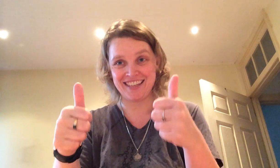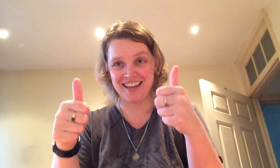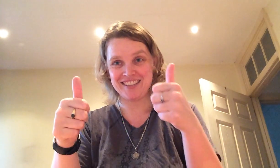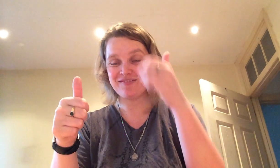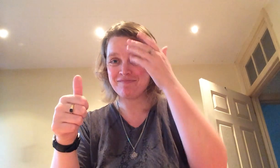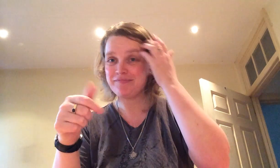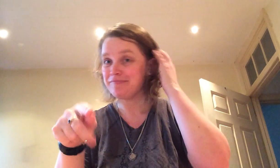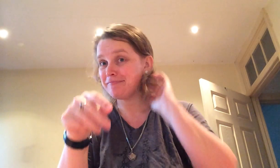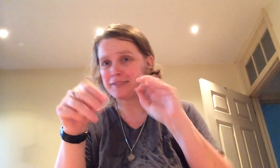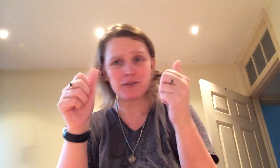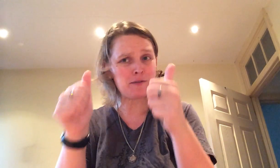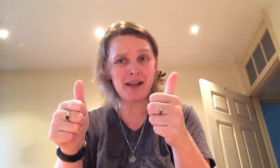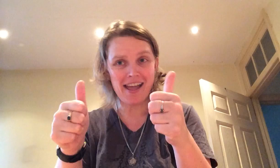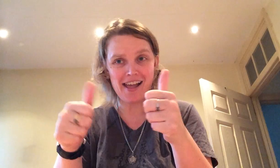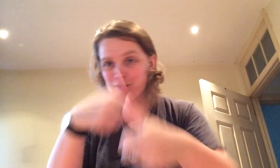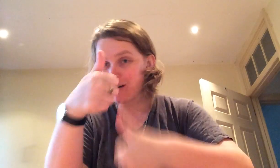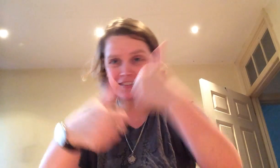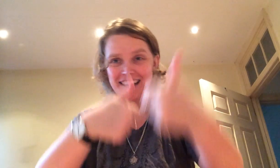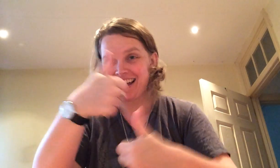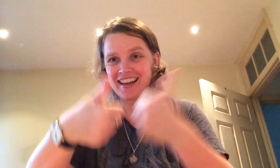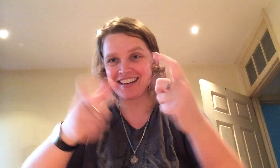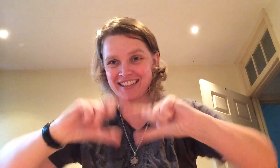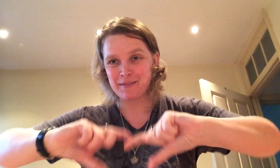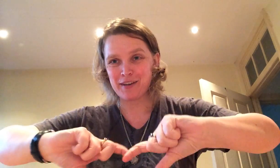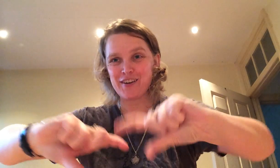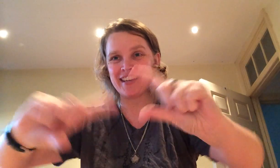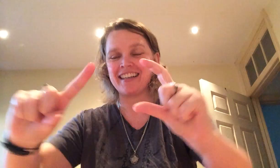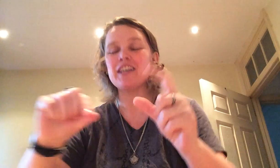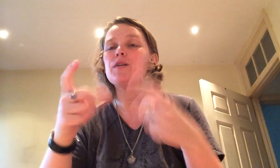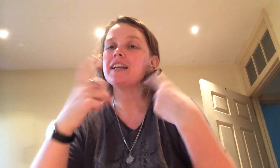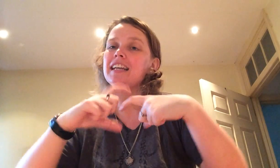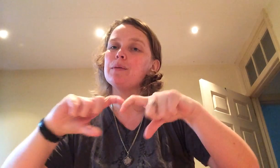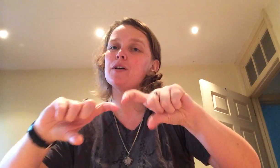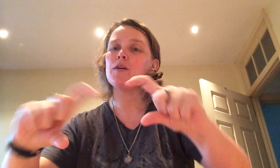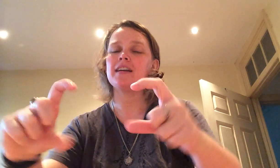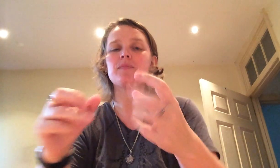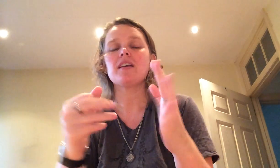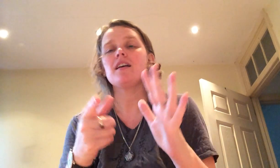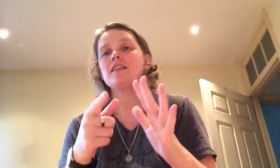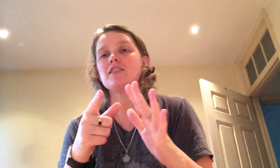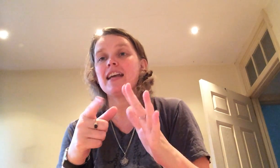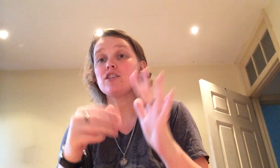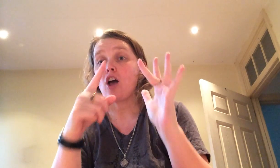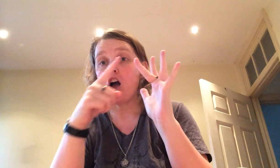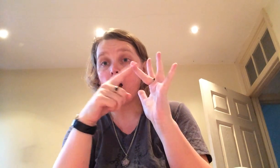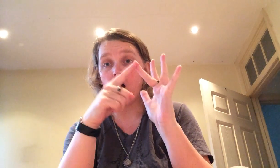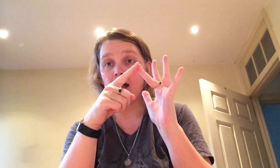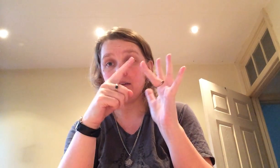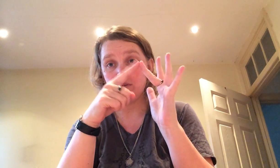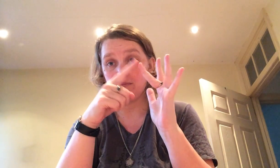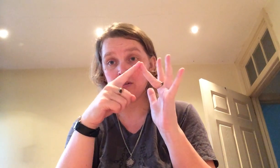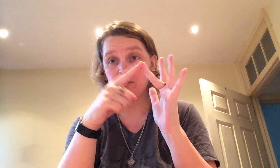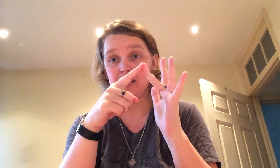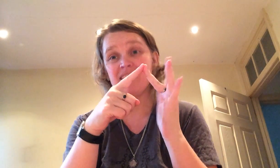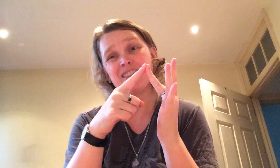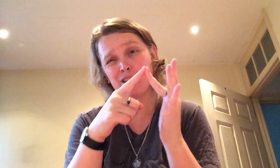Okay, you're doing well. Well done. Keep going. We're going to keep going. So H, I, which is the middle finger. So you